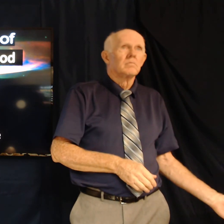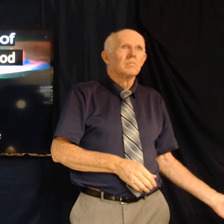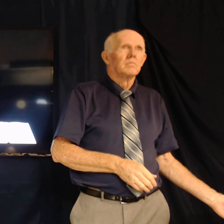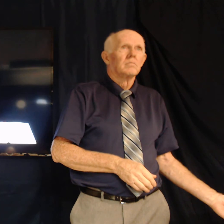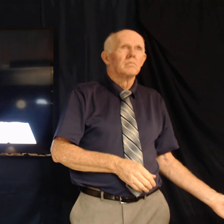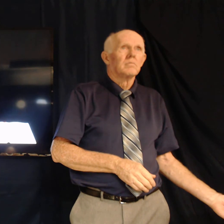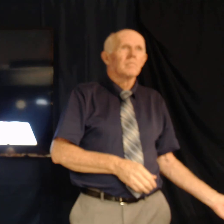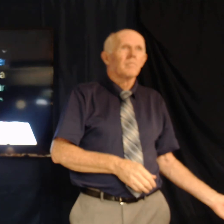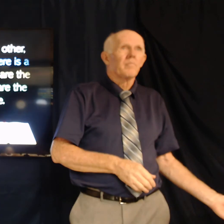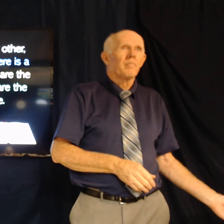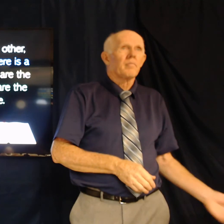The comfort of His knowledge.